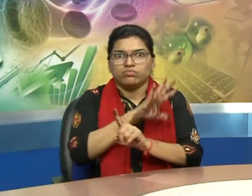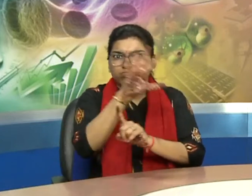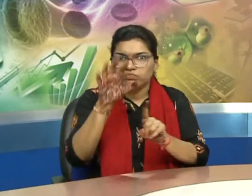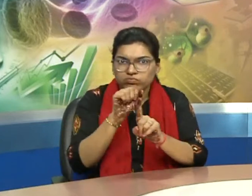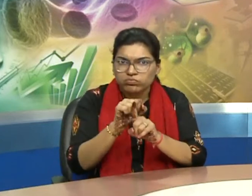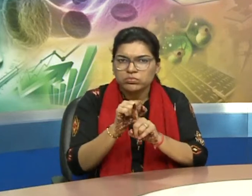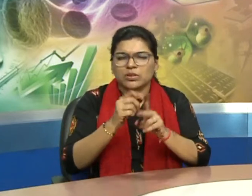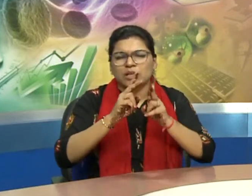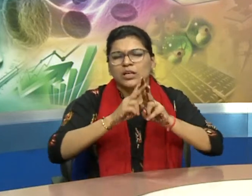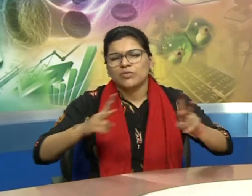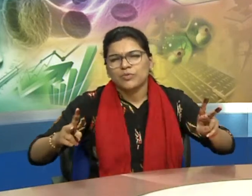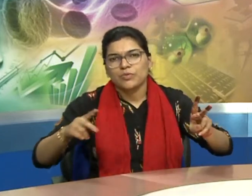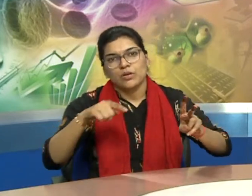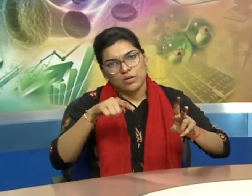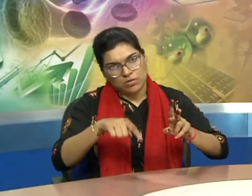gave the growth.